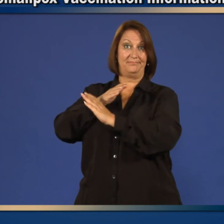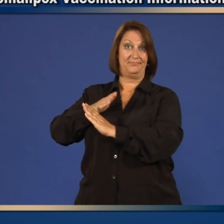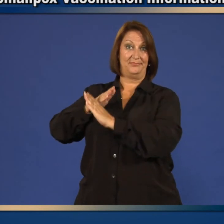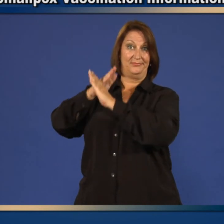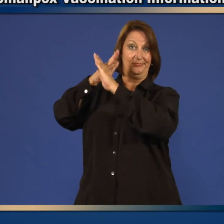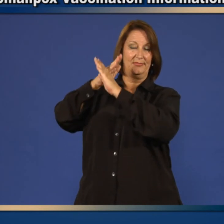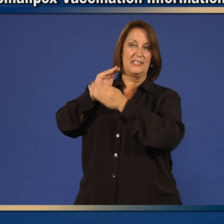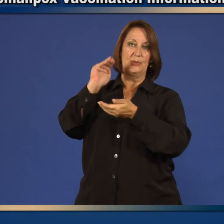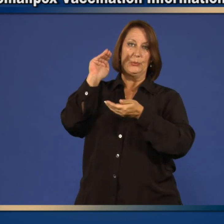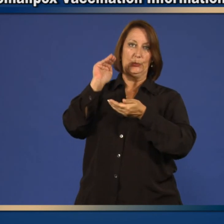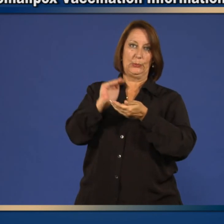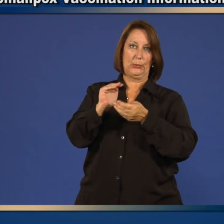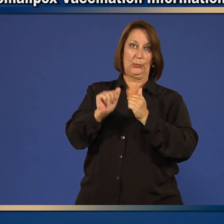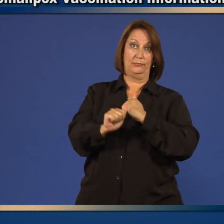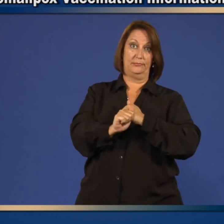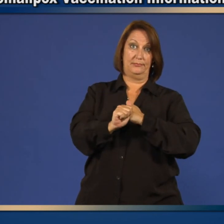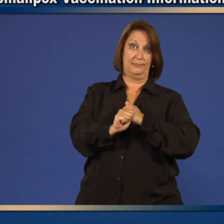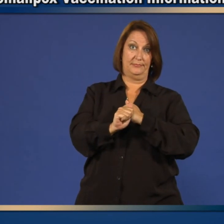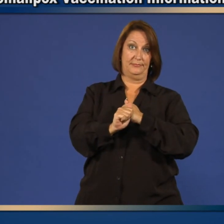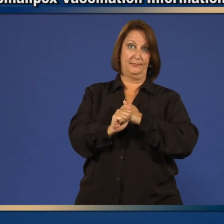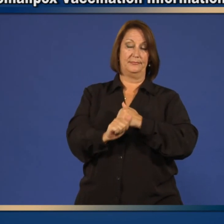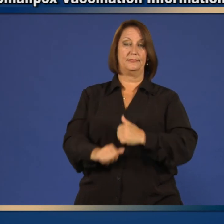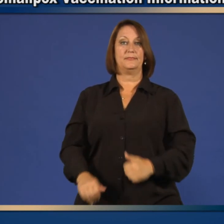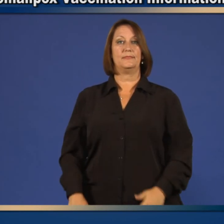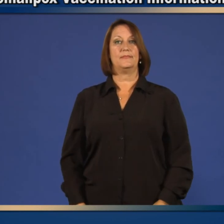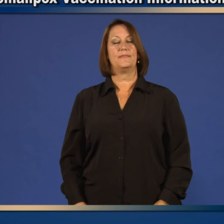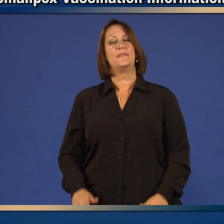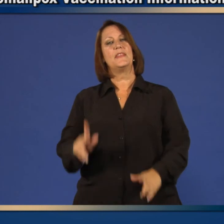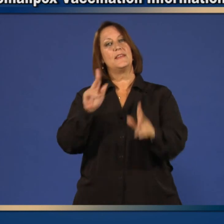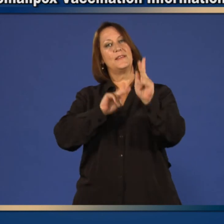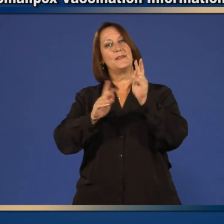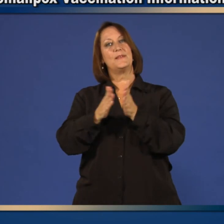disease than they are from the vaccine.